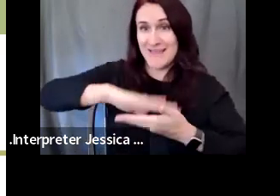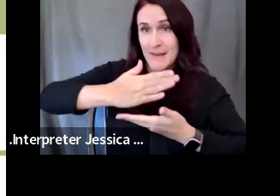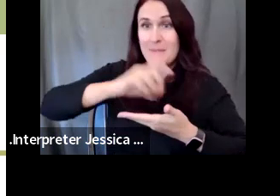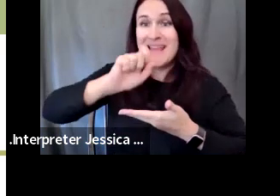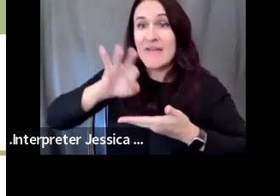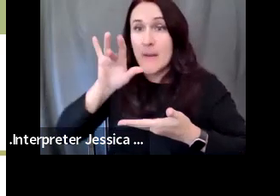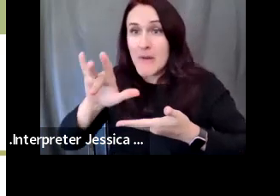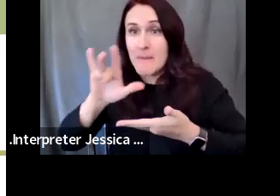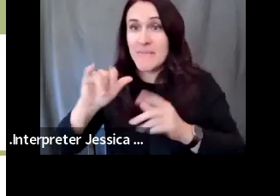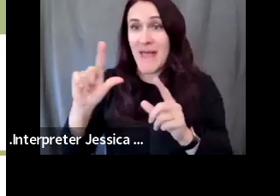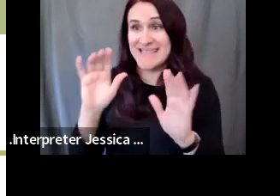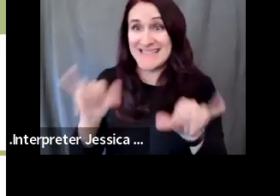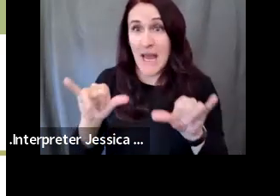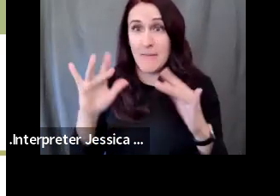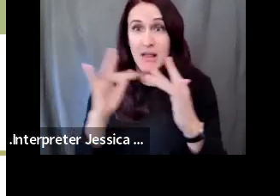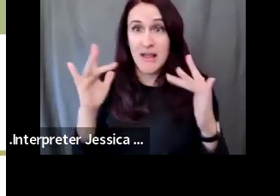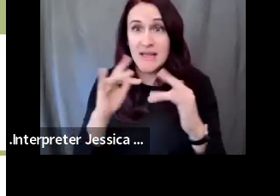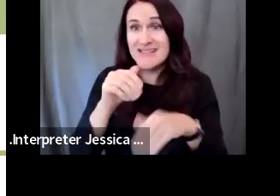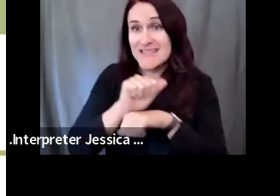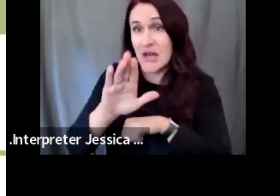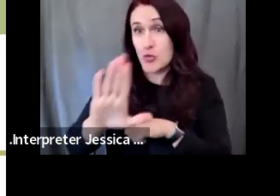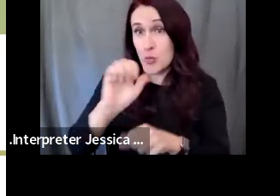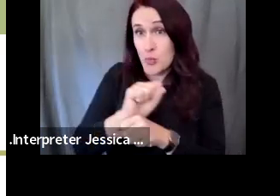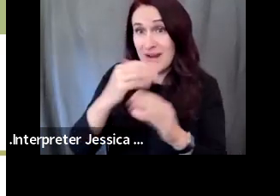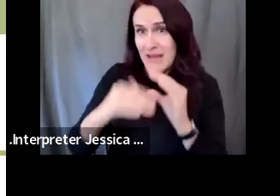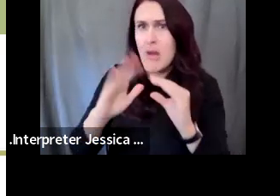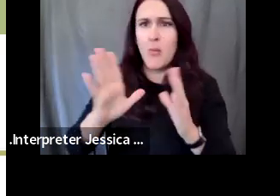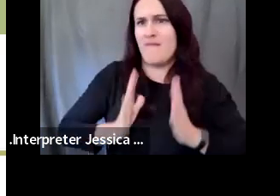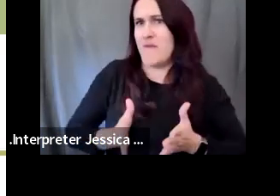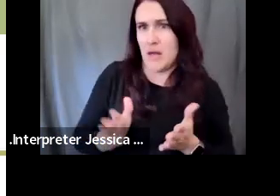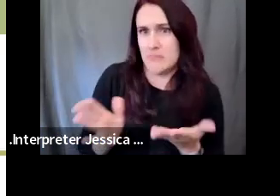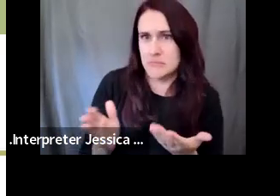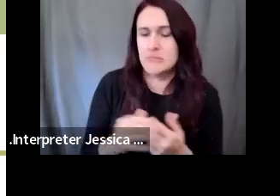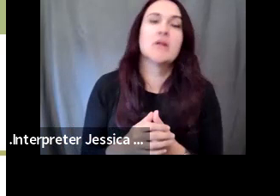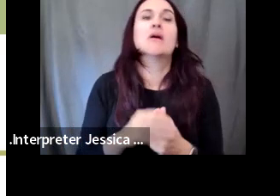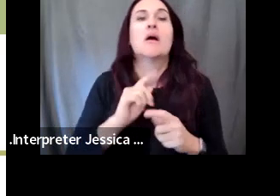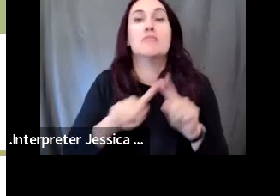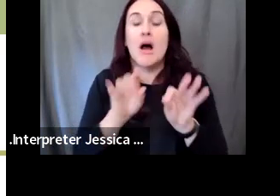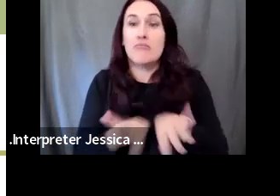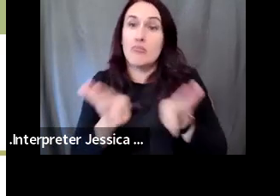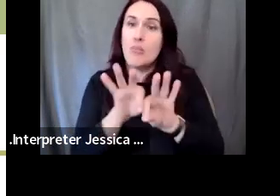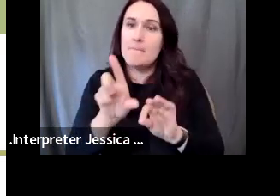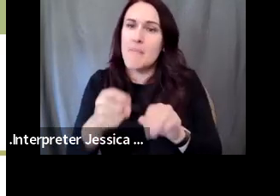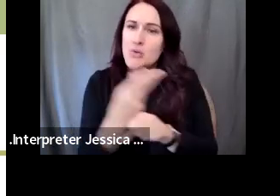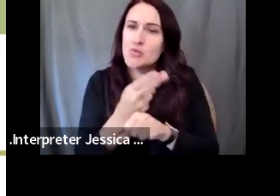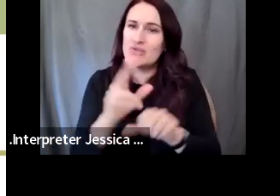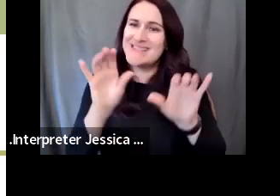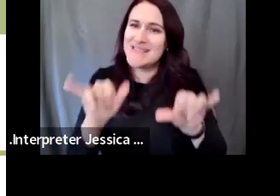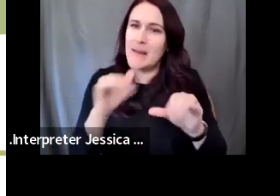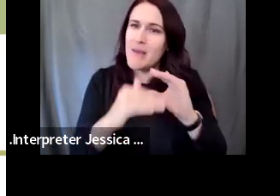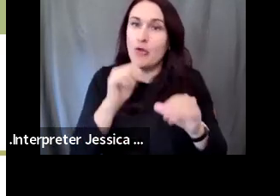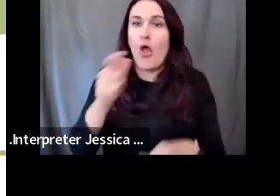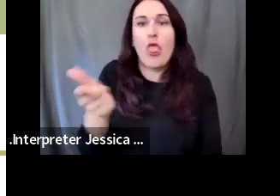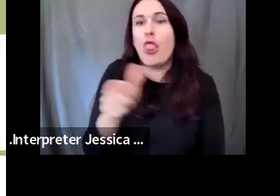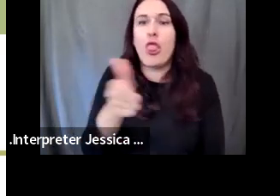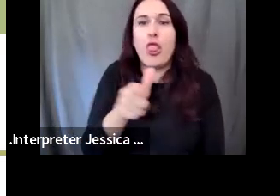on that link that was sent to your work email, you'll be fine. The important thing is using the same email address. Don't switch back and forth